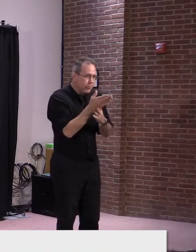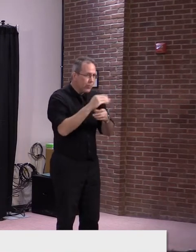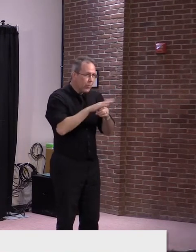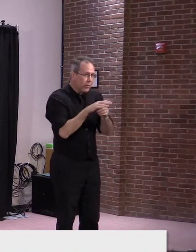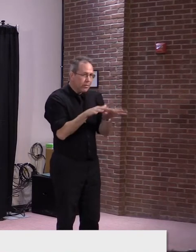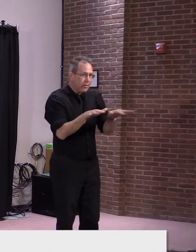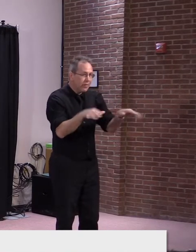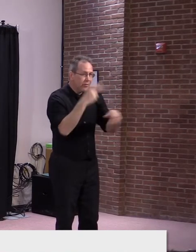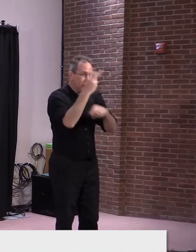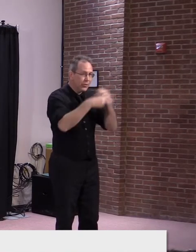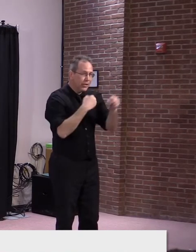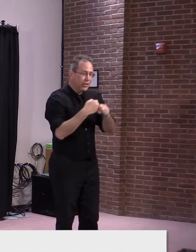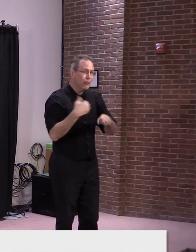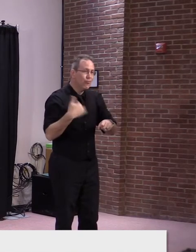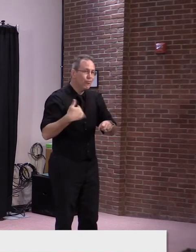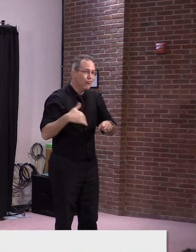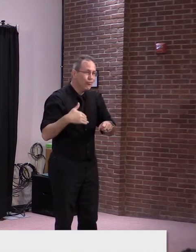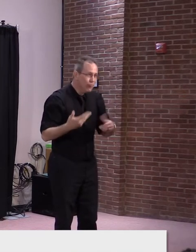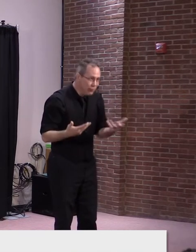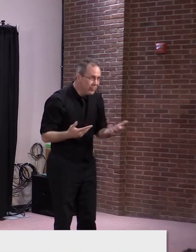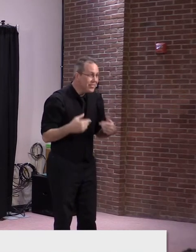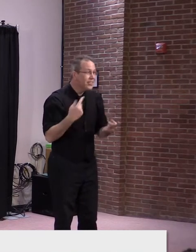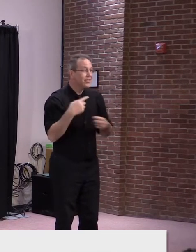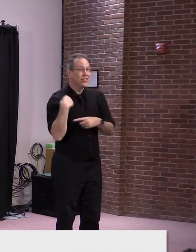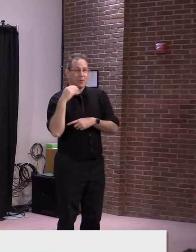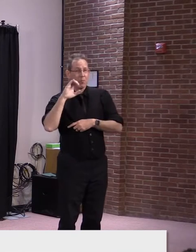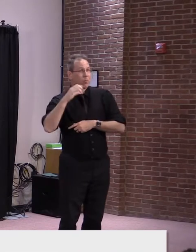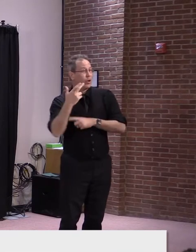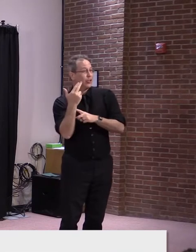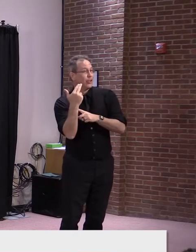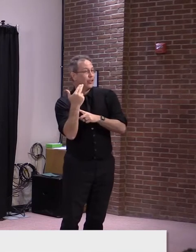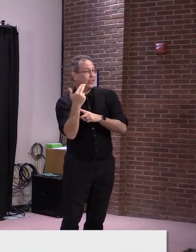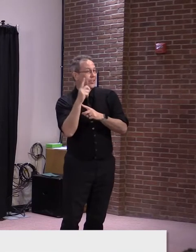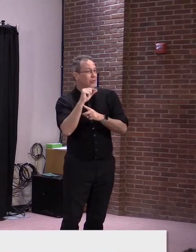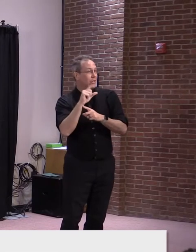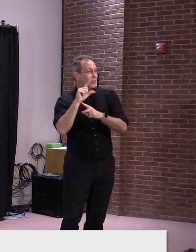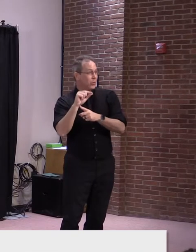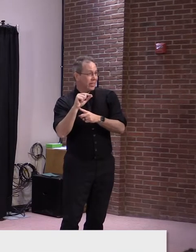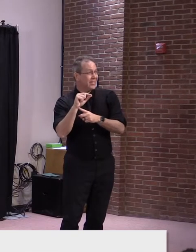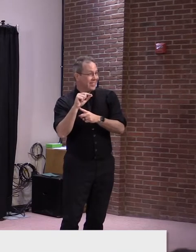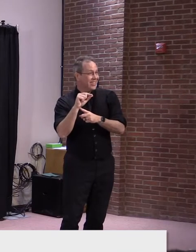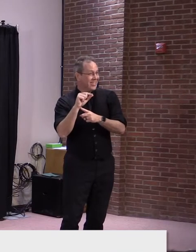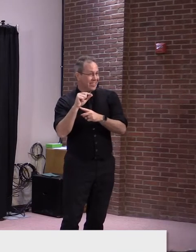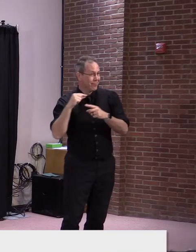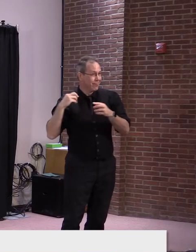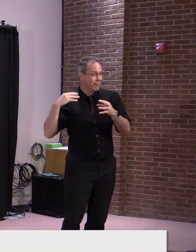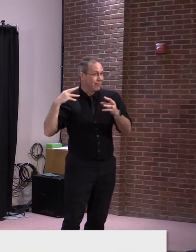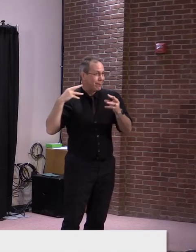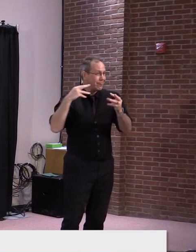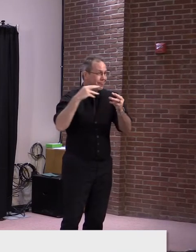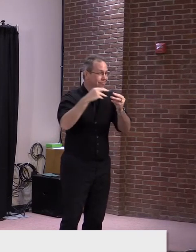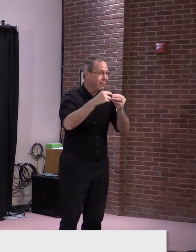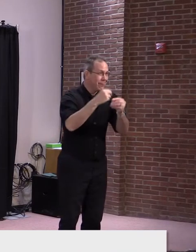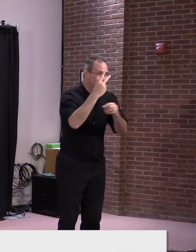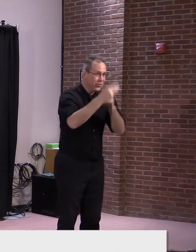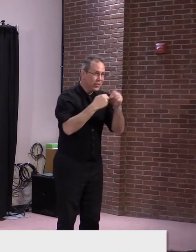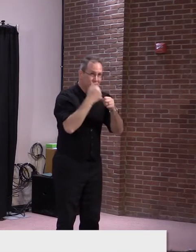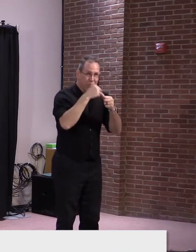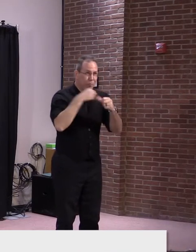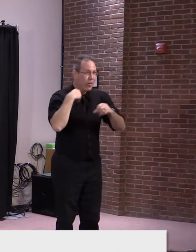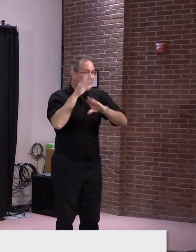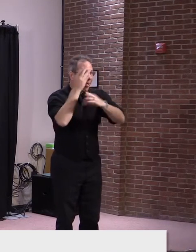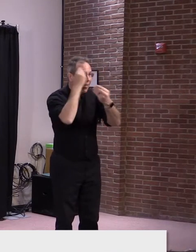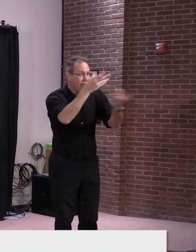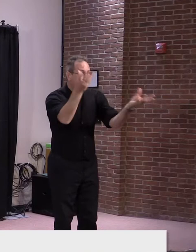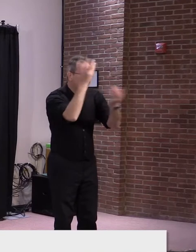was March 13th, 2020, when I declared a state of emergency, shut down schools, closed